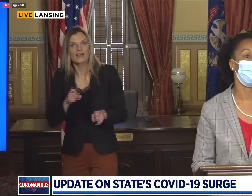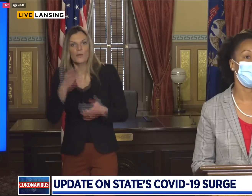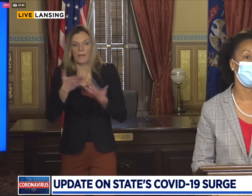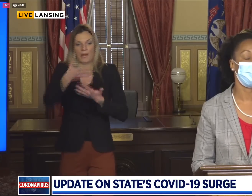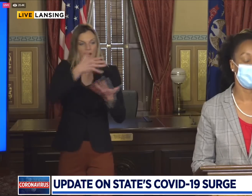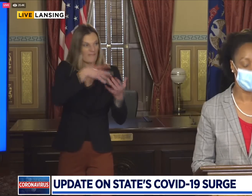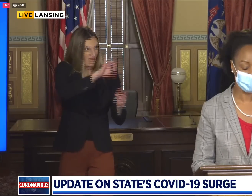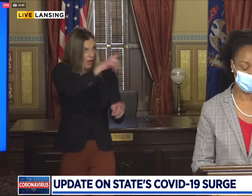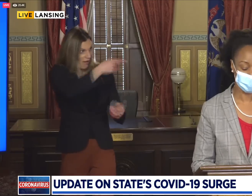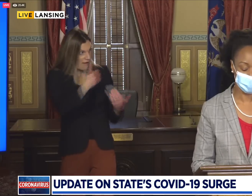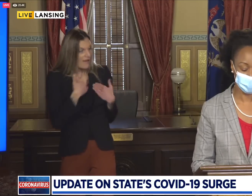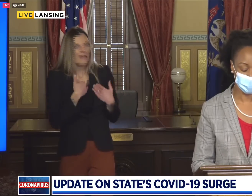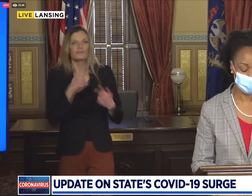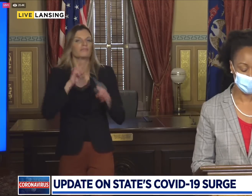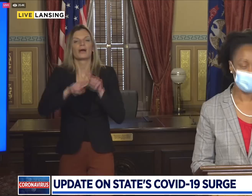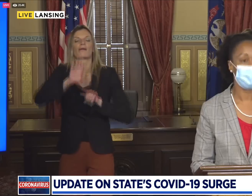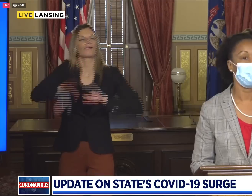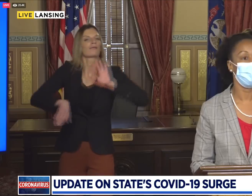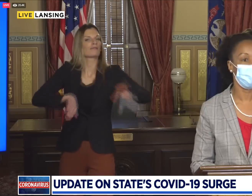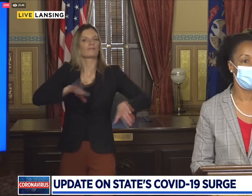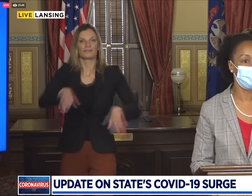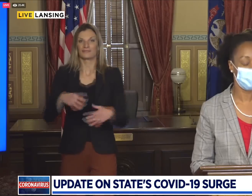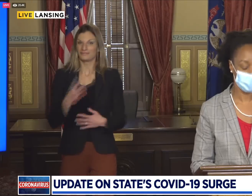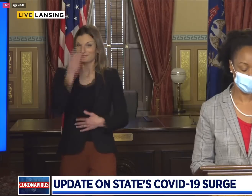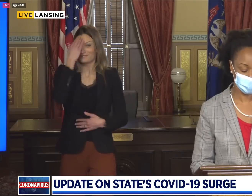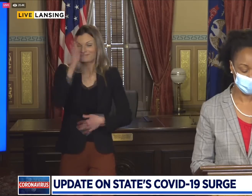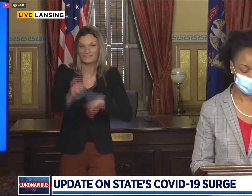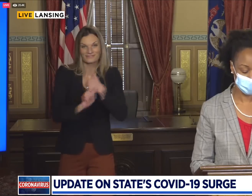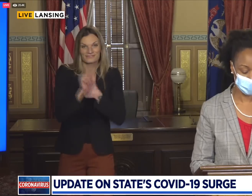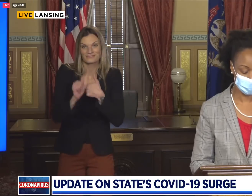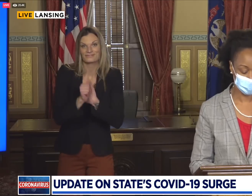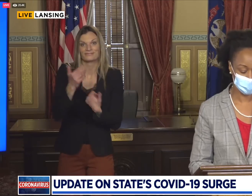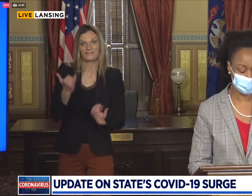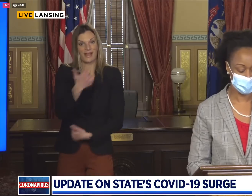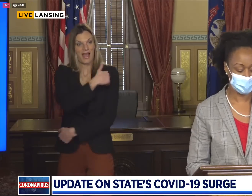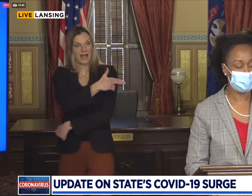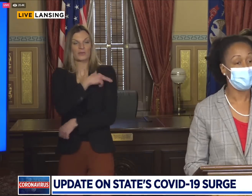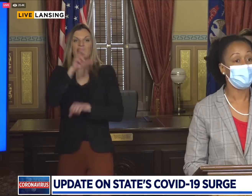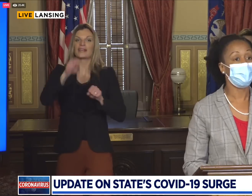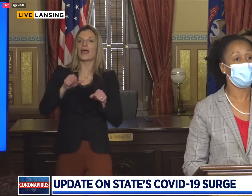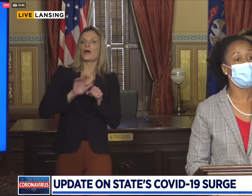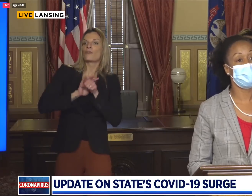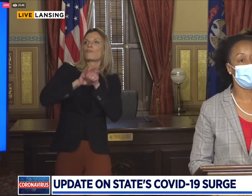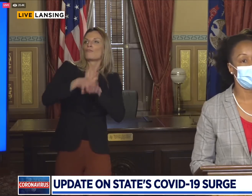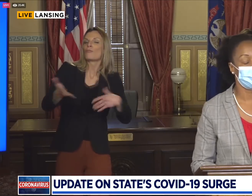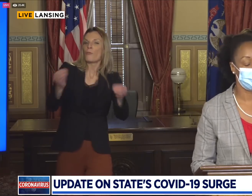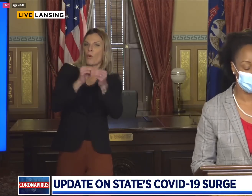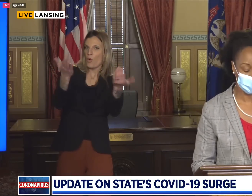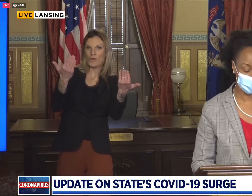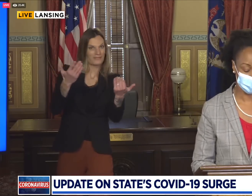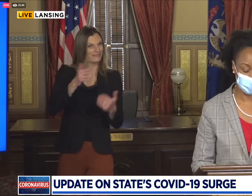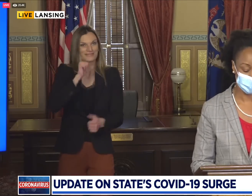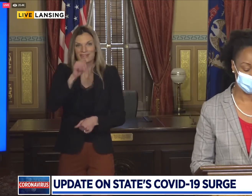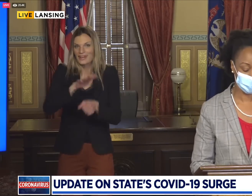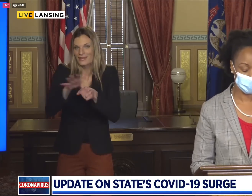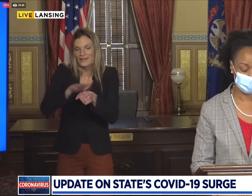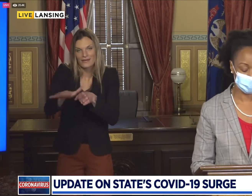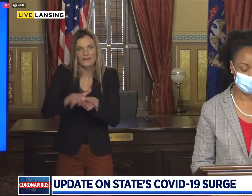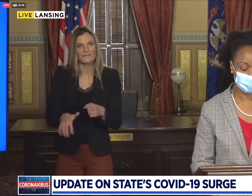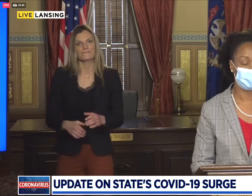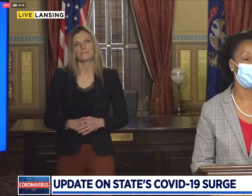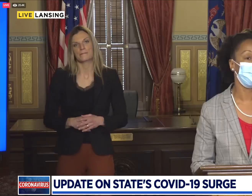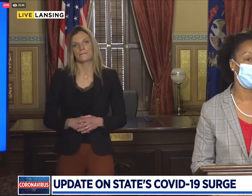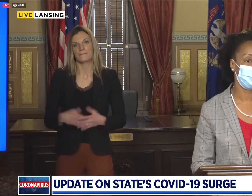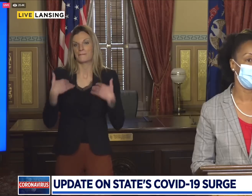system is simply not keeping up. It too has limited capacity. Because there are now so many positive